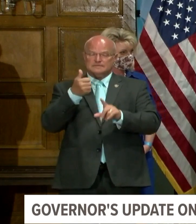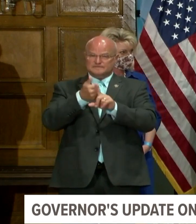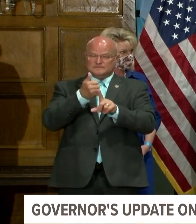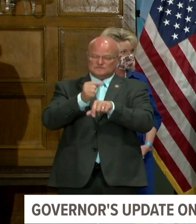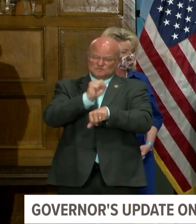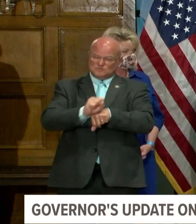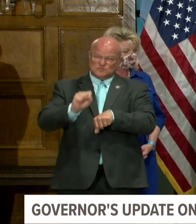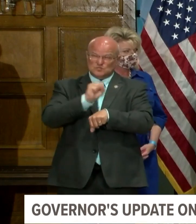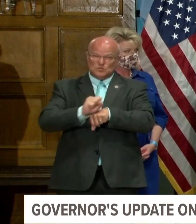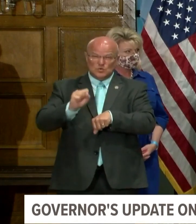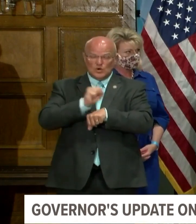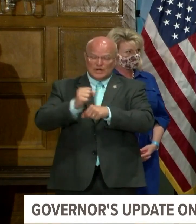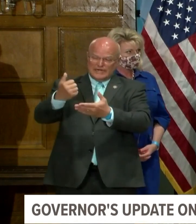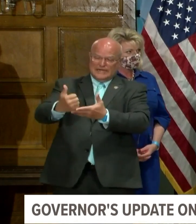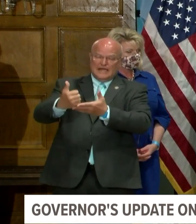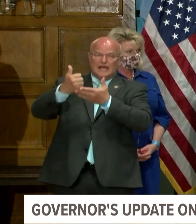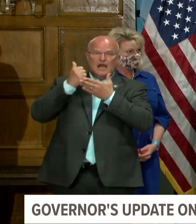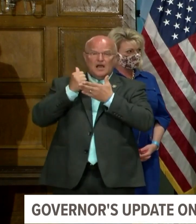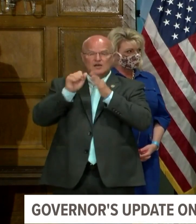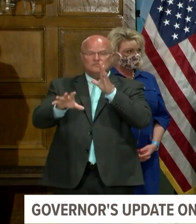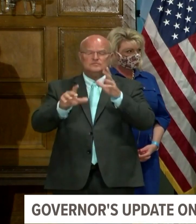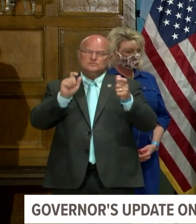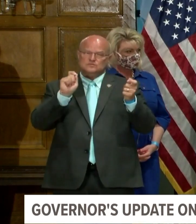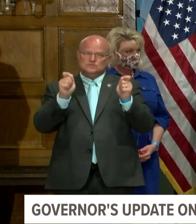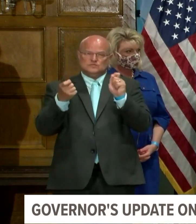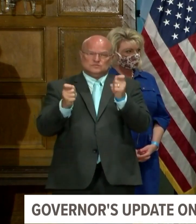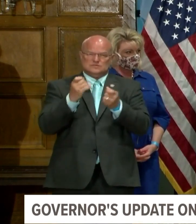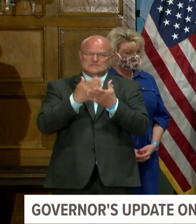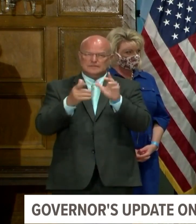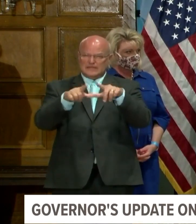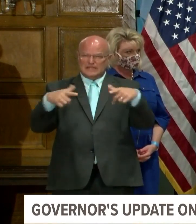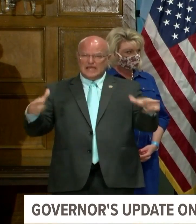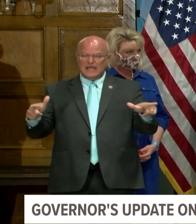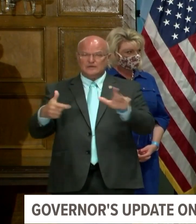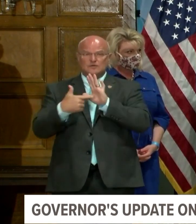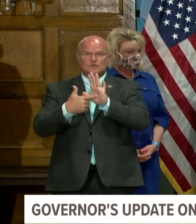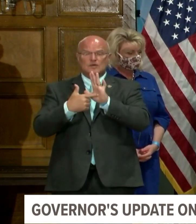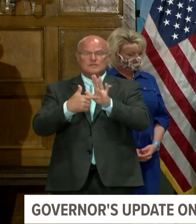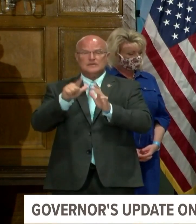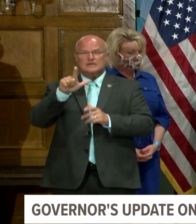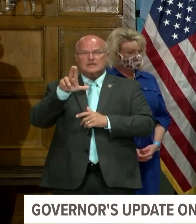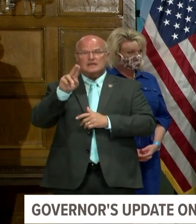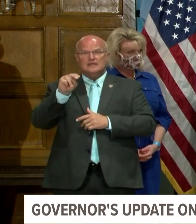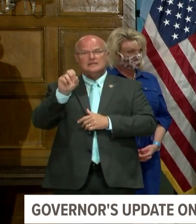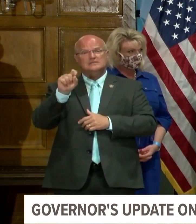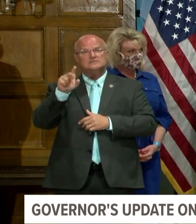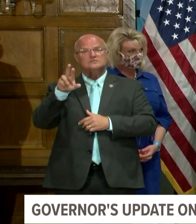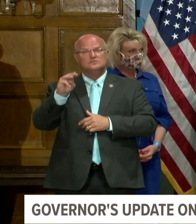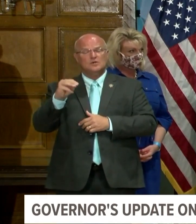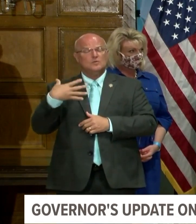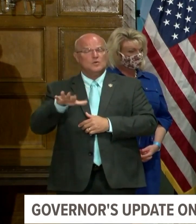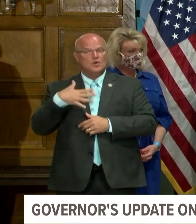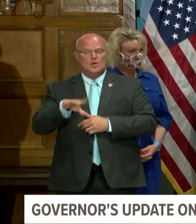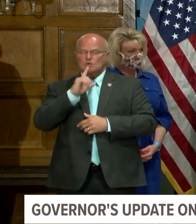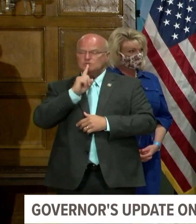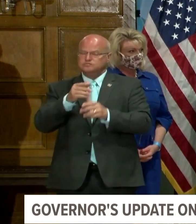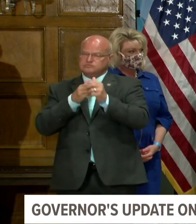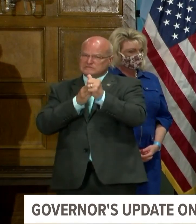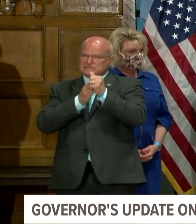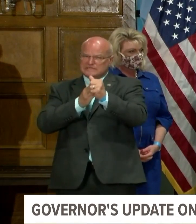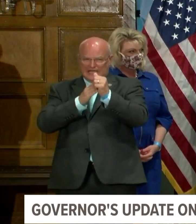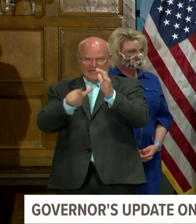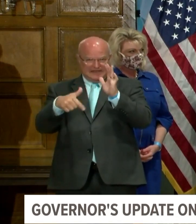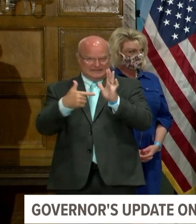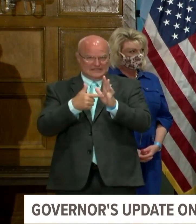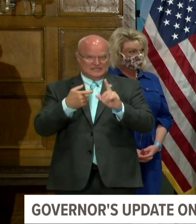who had worked in helping us to fine-tune some of the language. Representative Lundstrom has really championed this